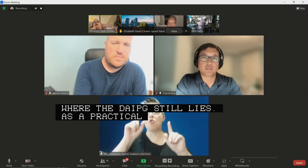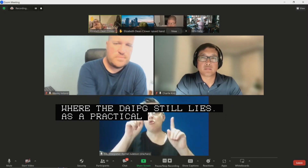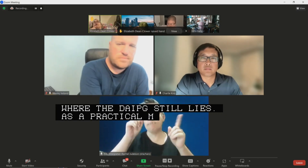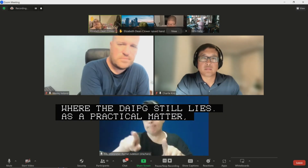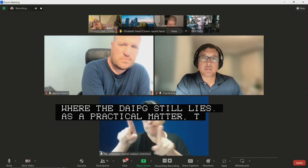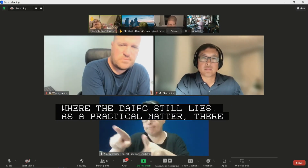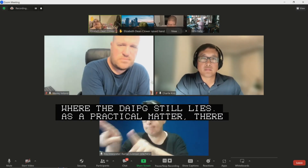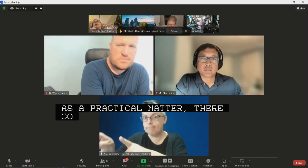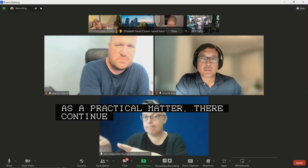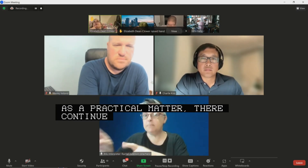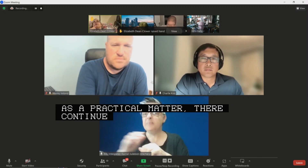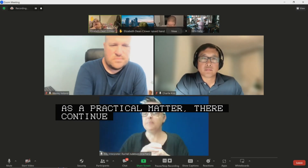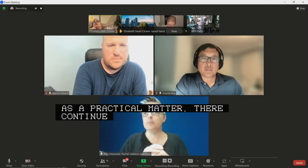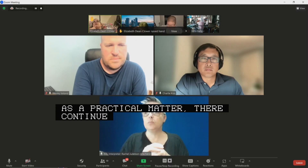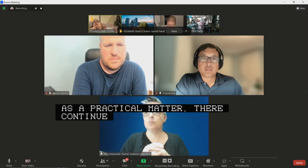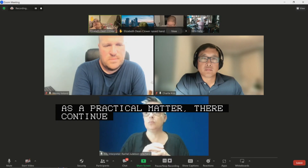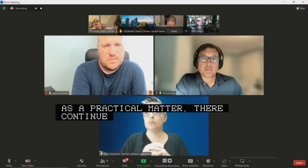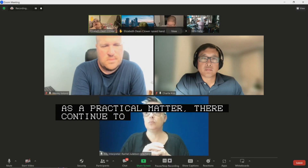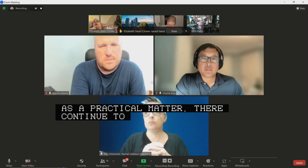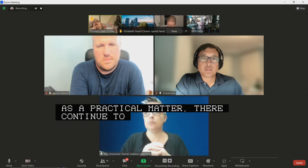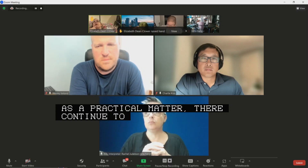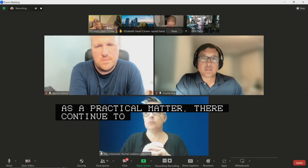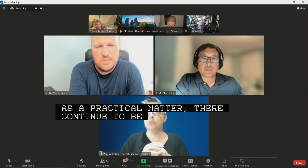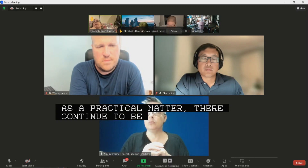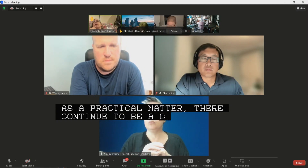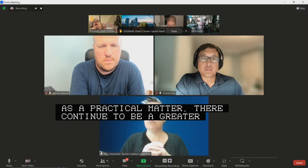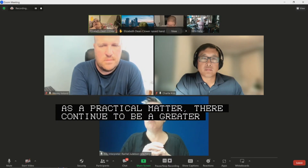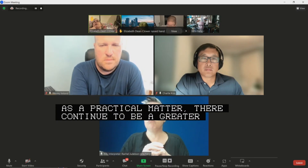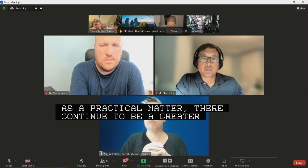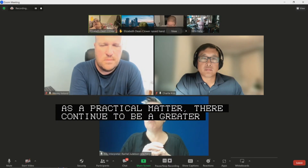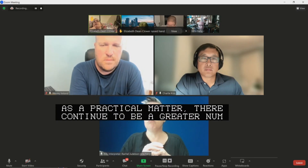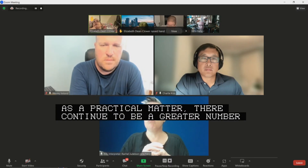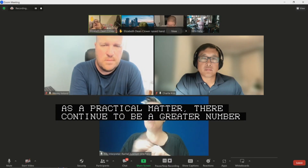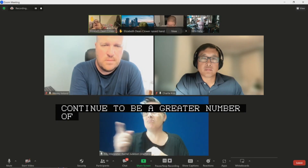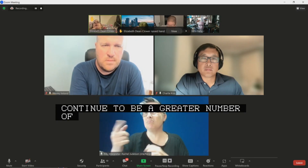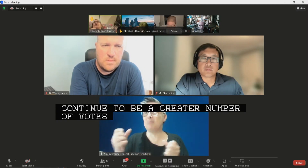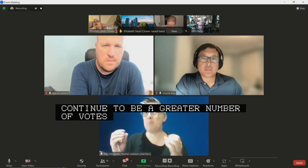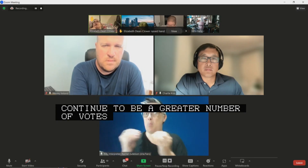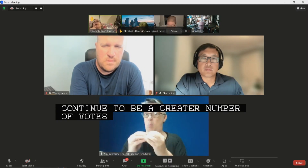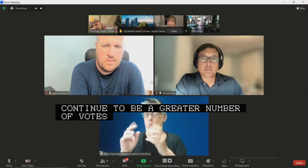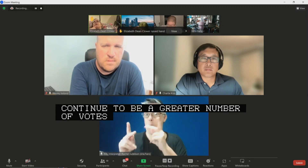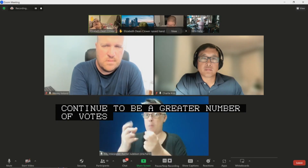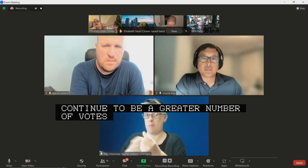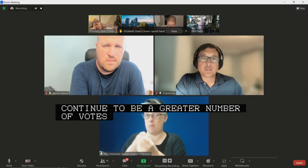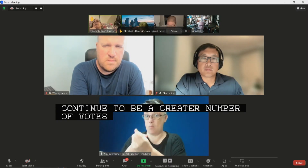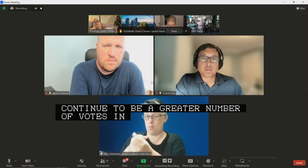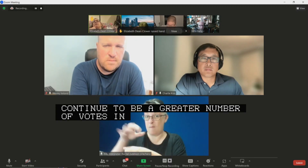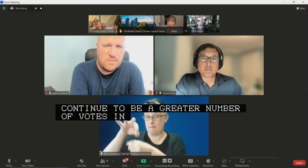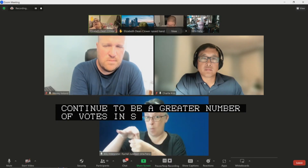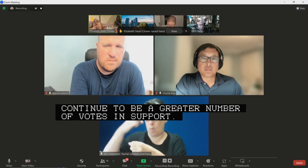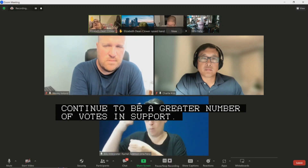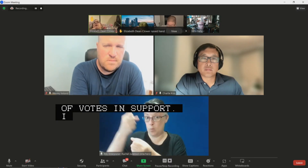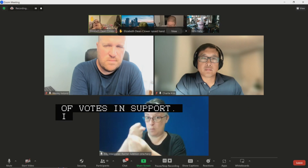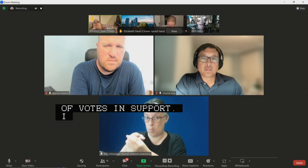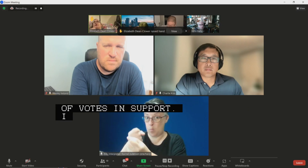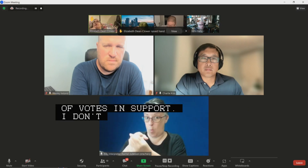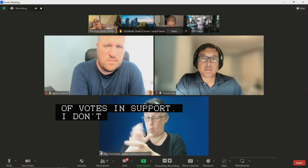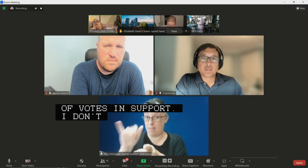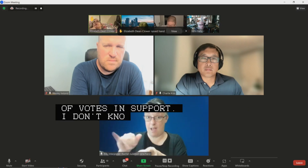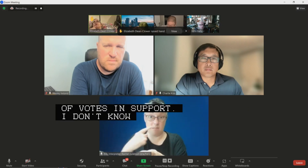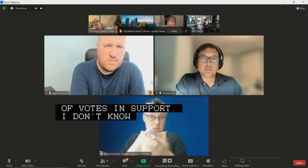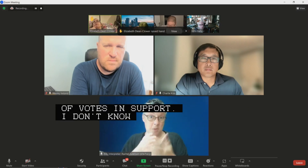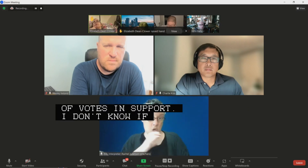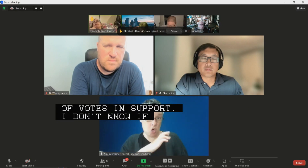a greater number of votes in support. I don't know if Carl has any